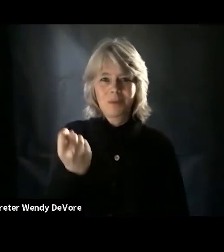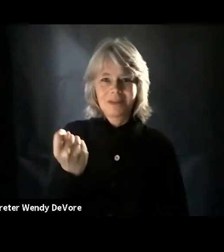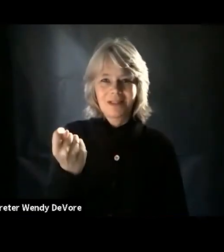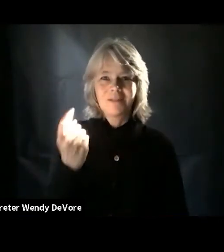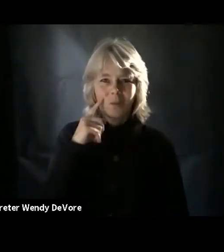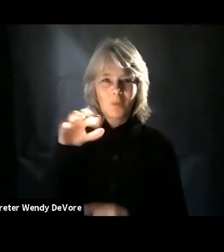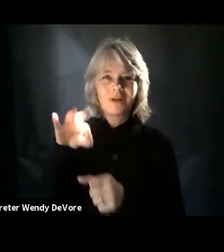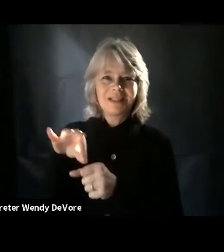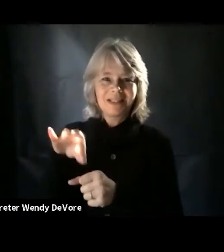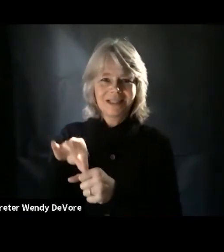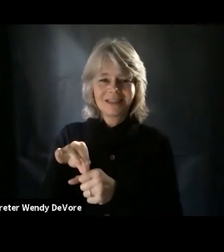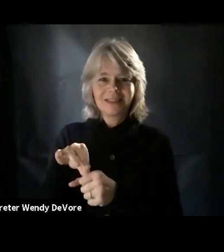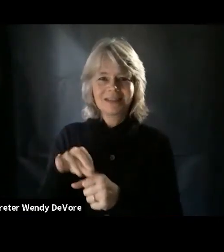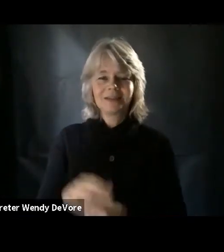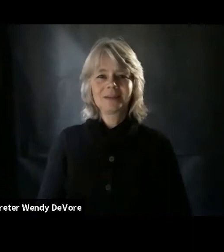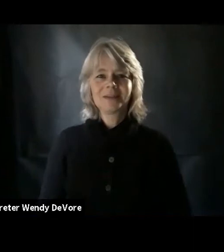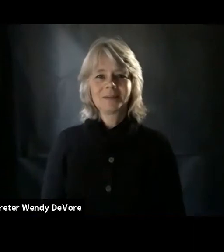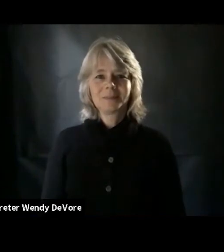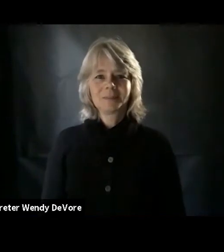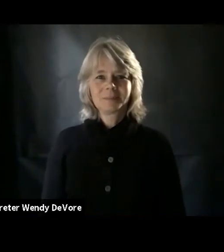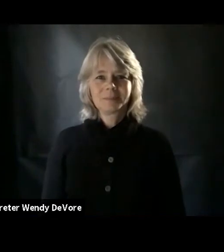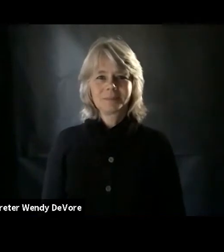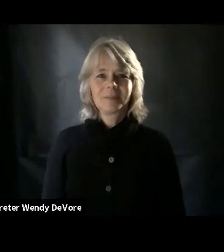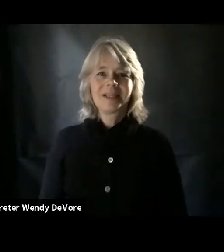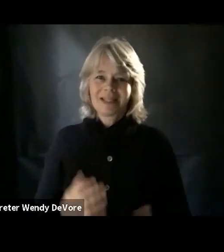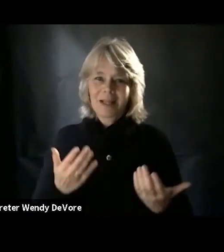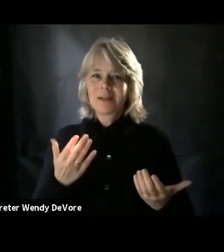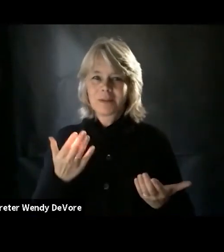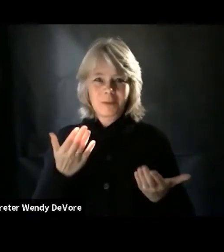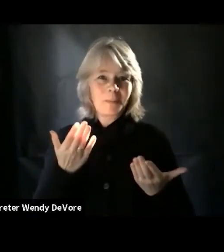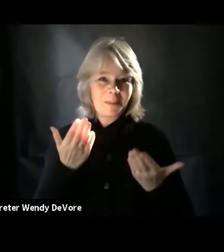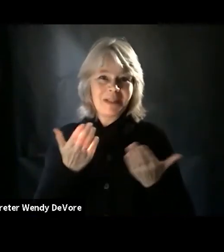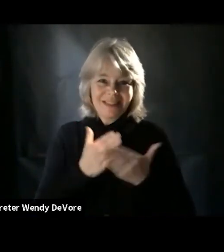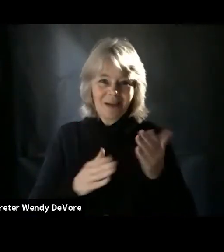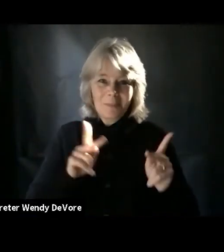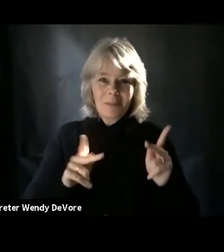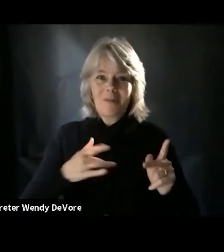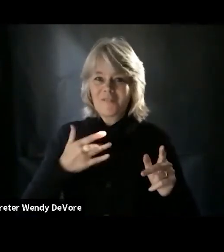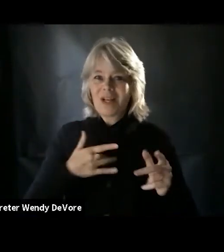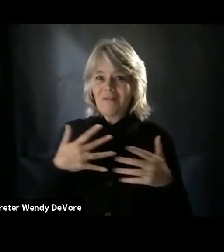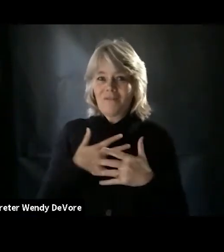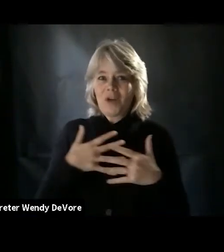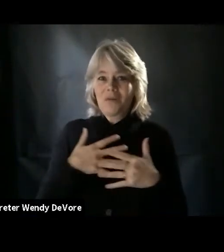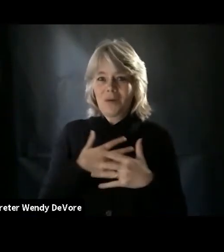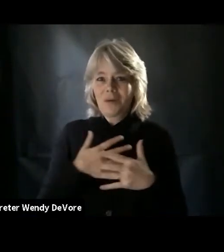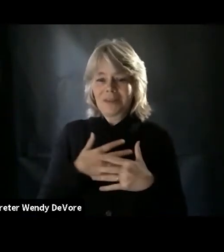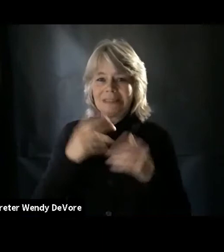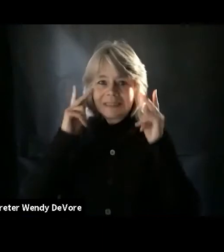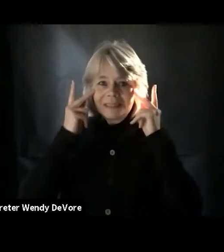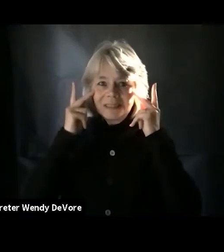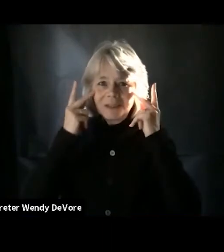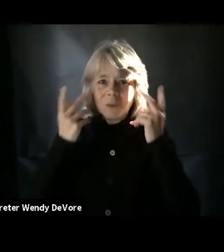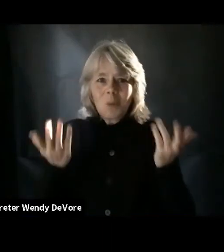And we wait, kind of living in fear because of threats and